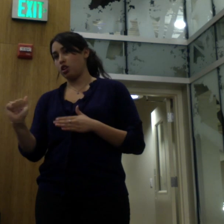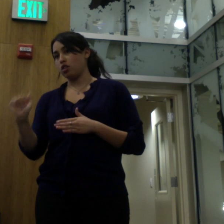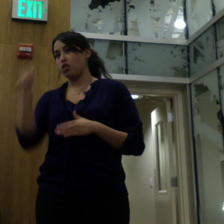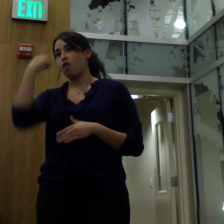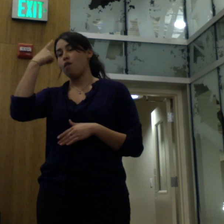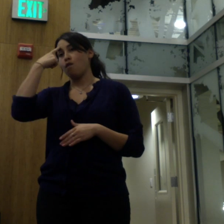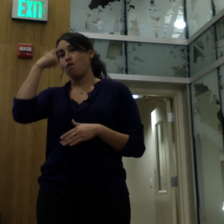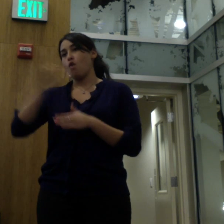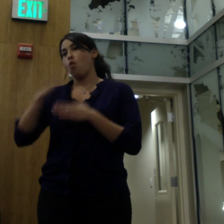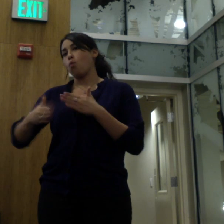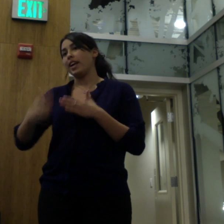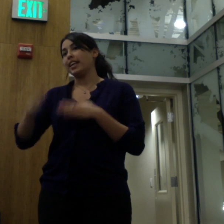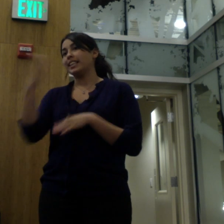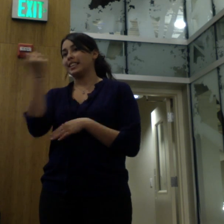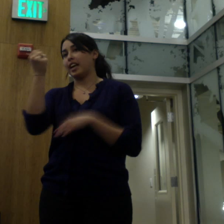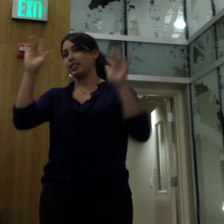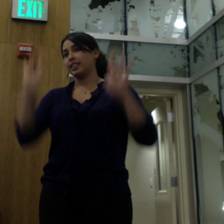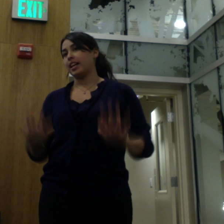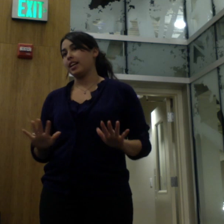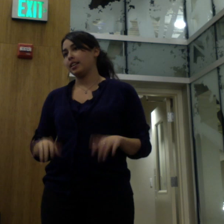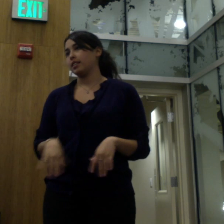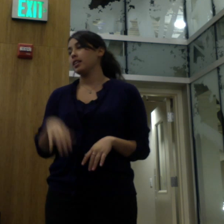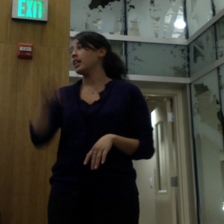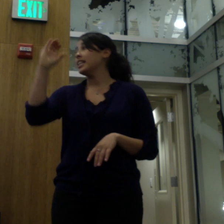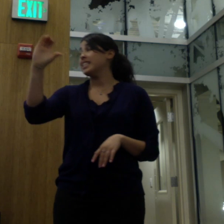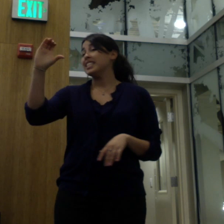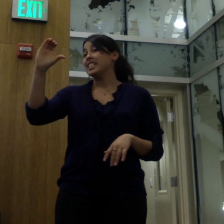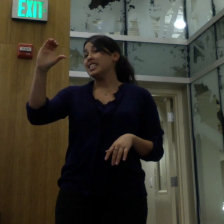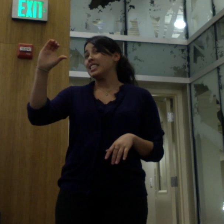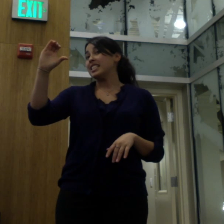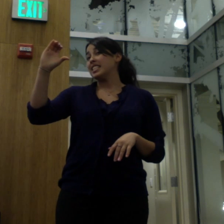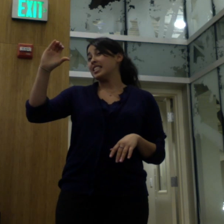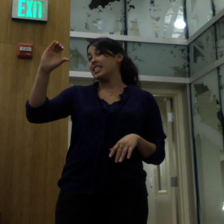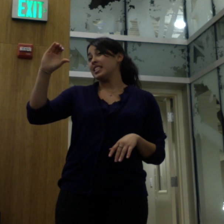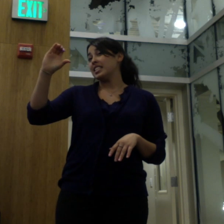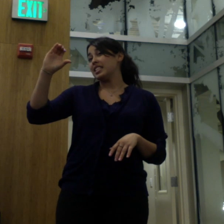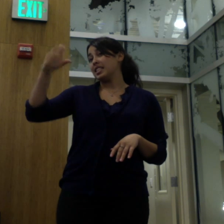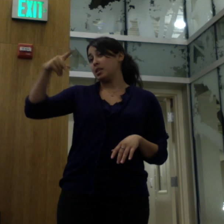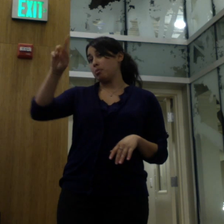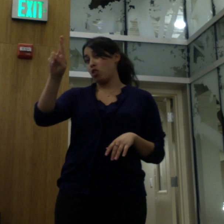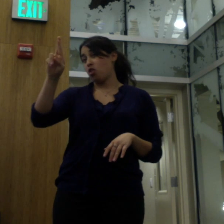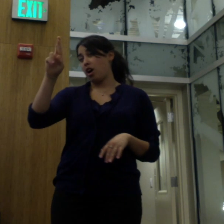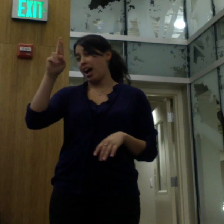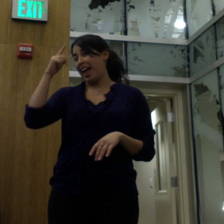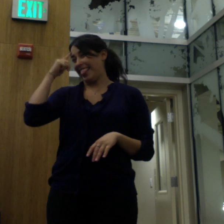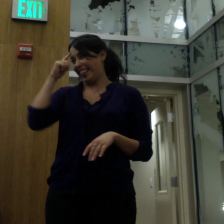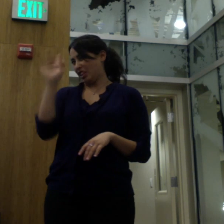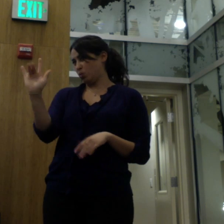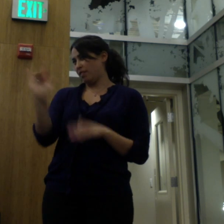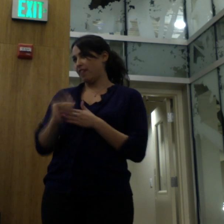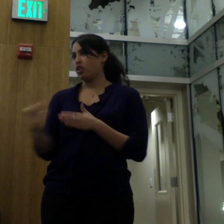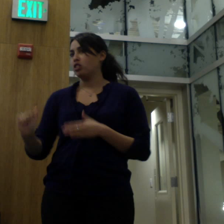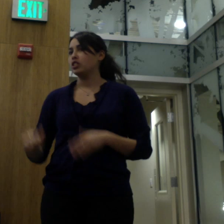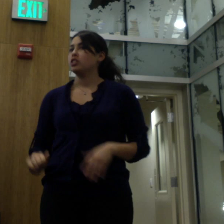the weekend, Saturday and Sunday. CPR, I believe, is $25.